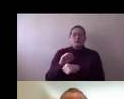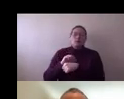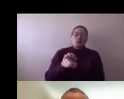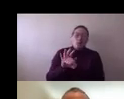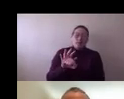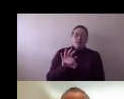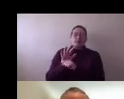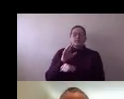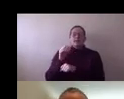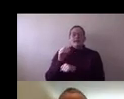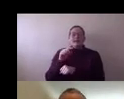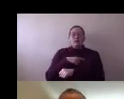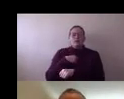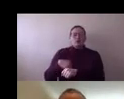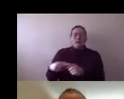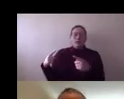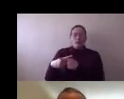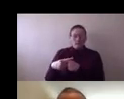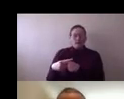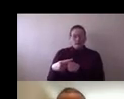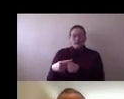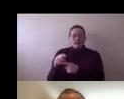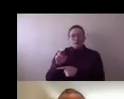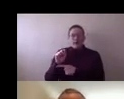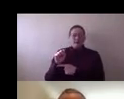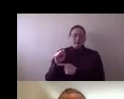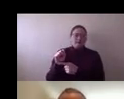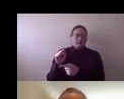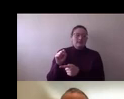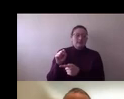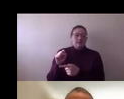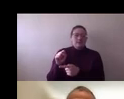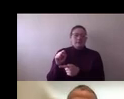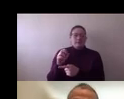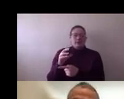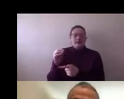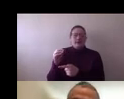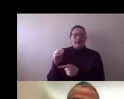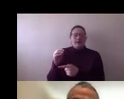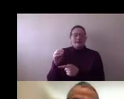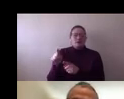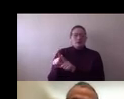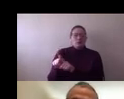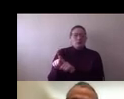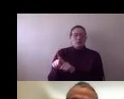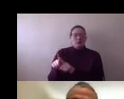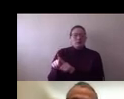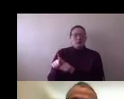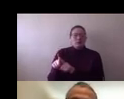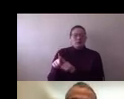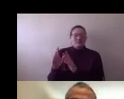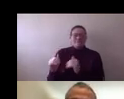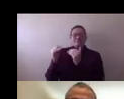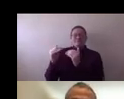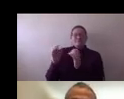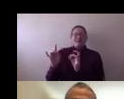US-China conflict, geopolitical conflict, and also the increase in hate